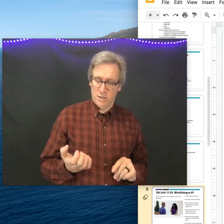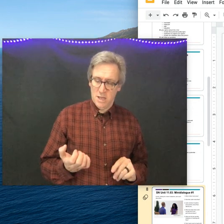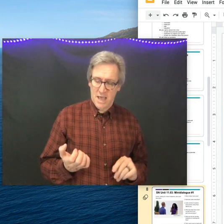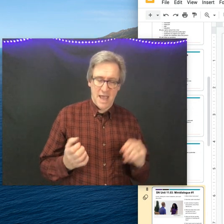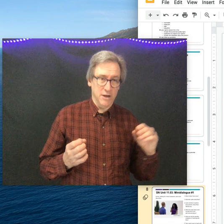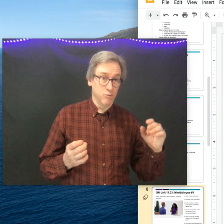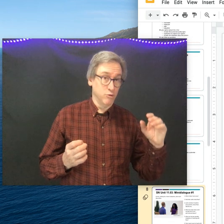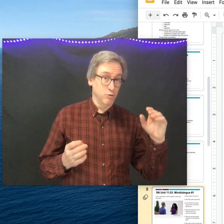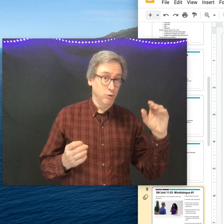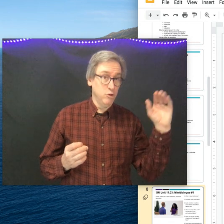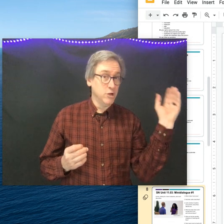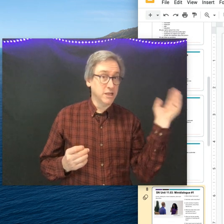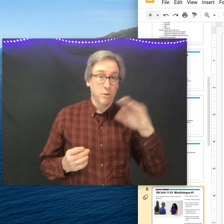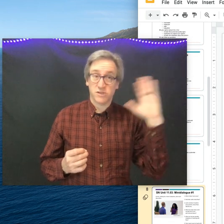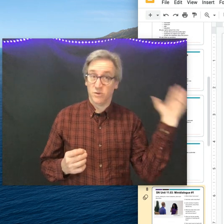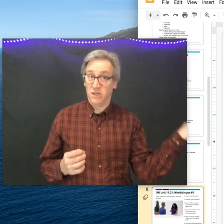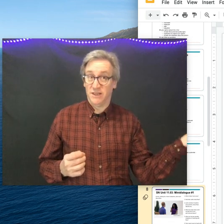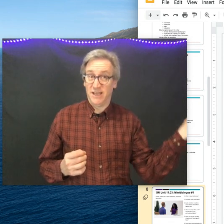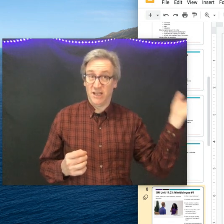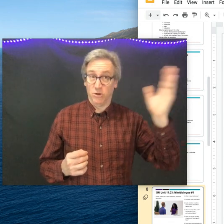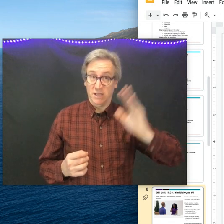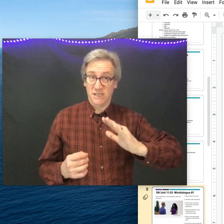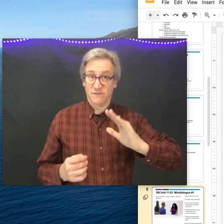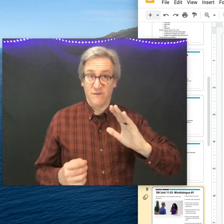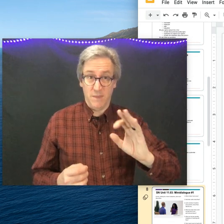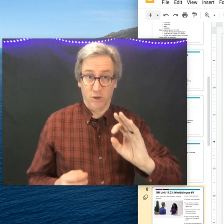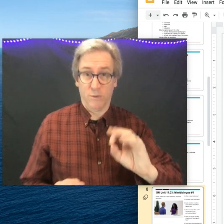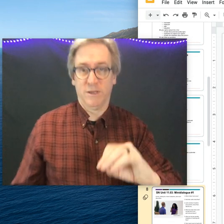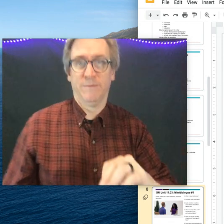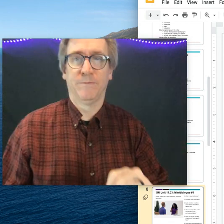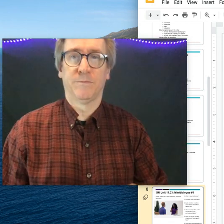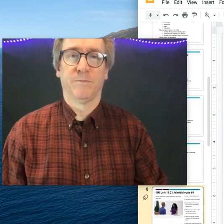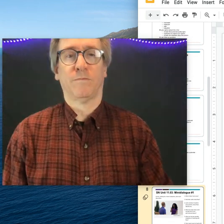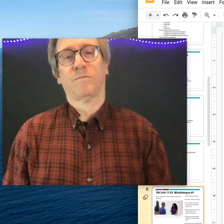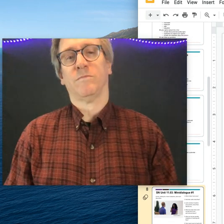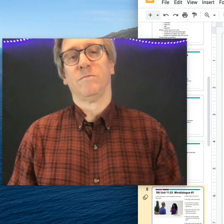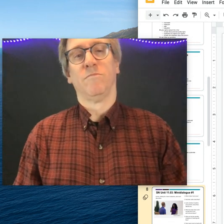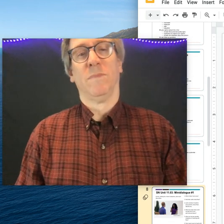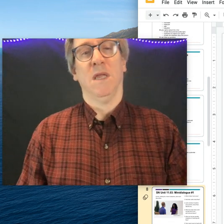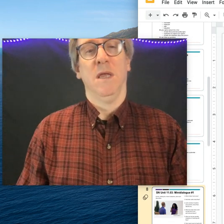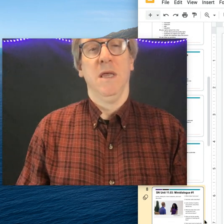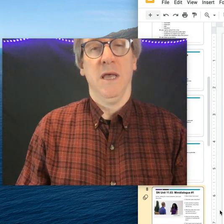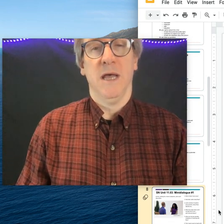end and look at them all so that you're at least familiar with them.